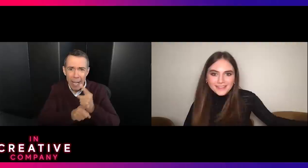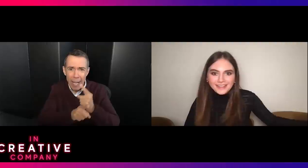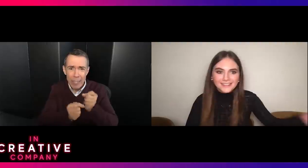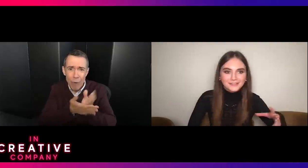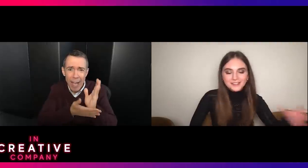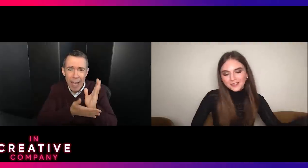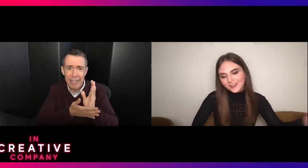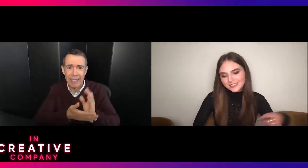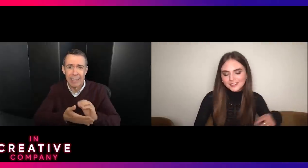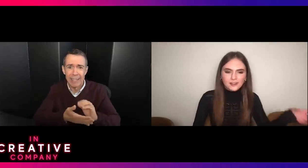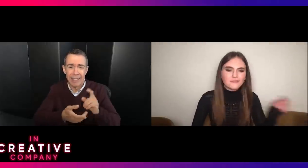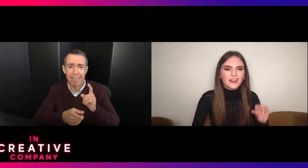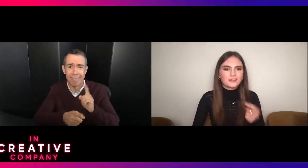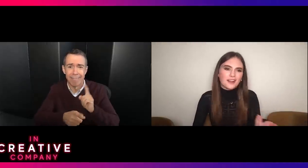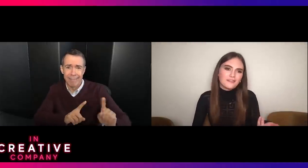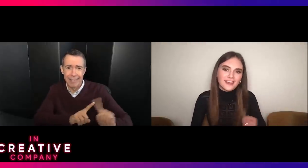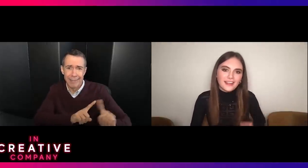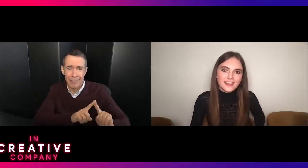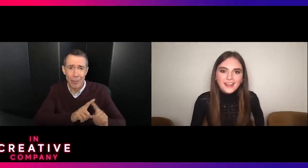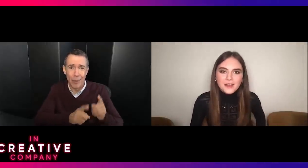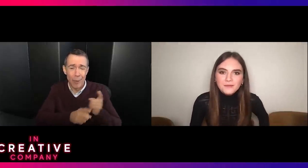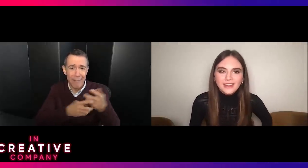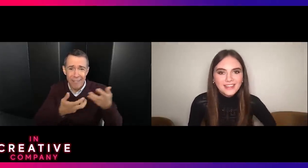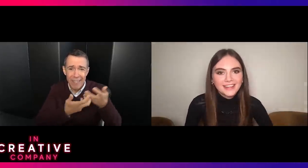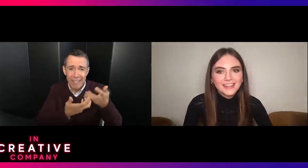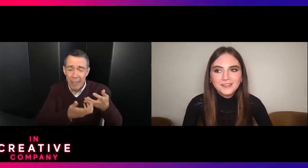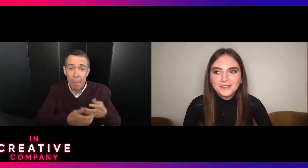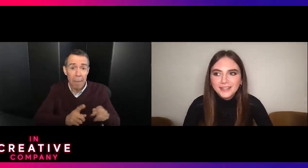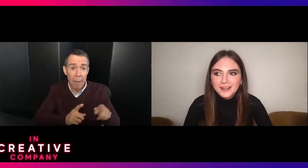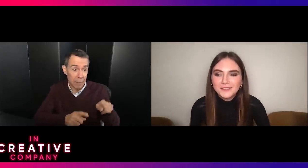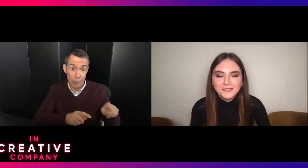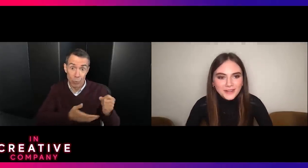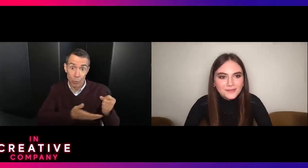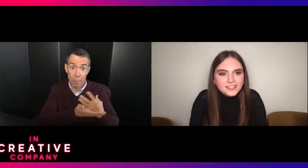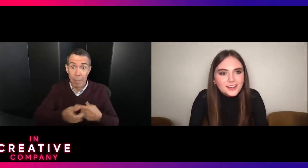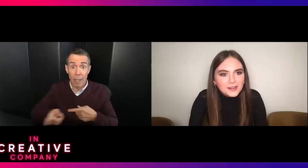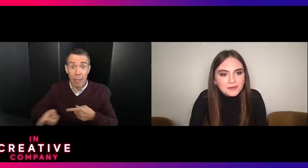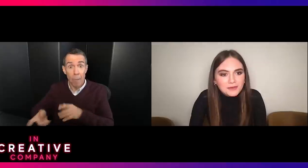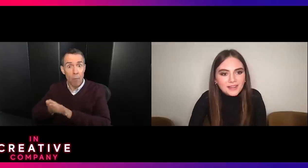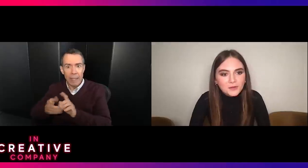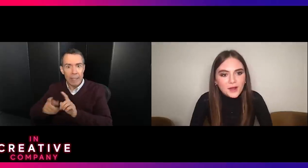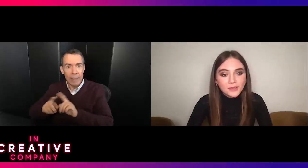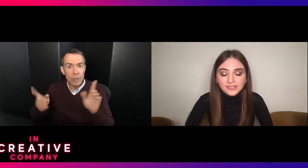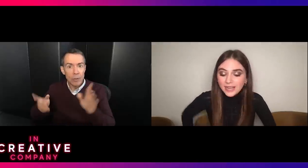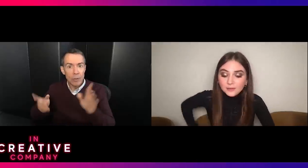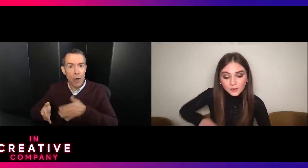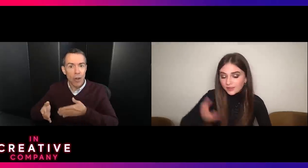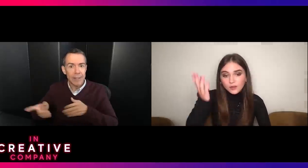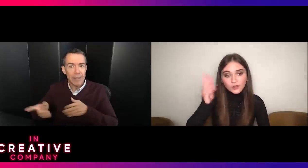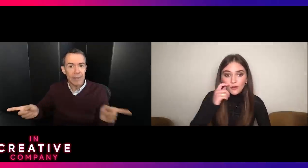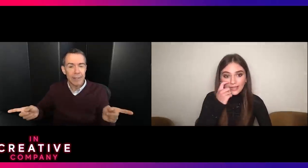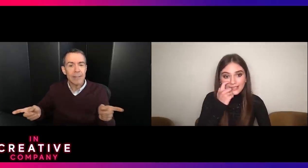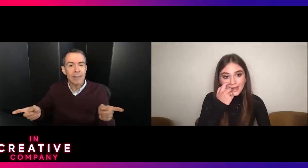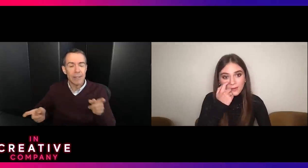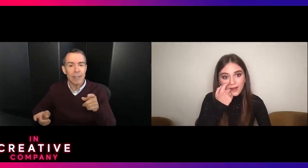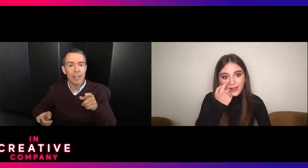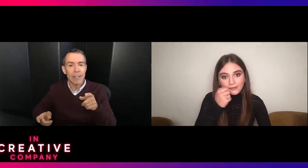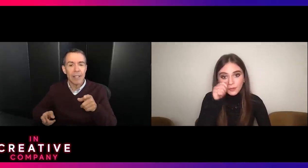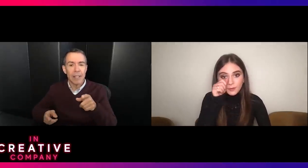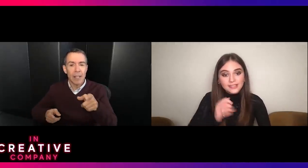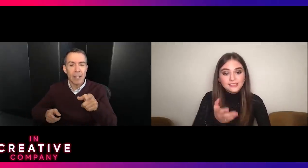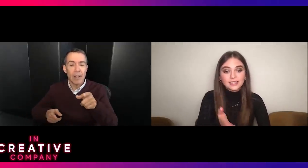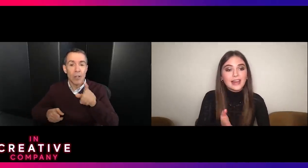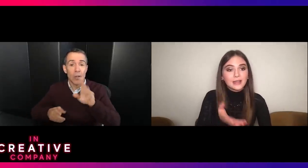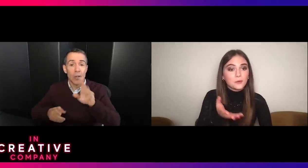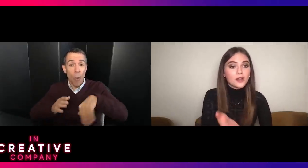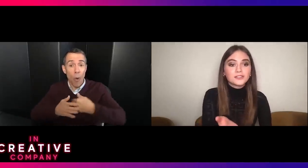trying to get different songs and trying to find the right fit. But I think, you know, we worked hard and we found the right one. Same with You're All I Need to Get By.